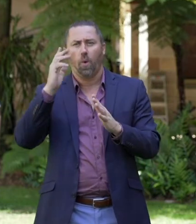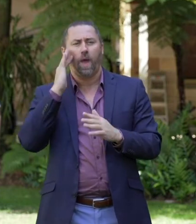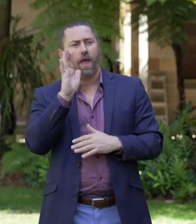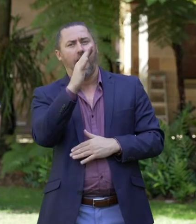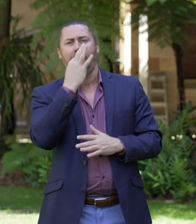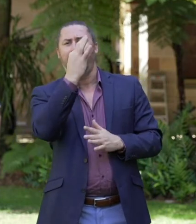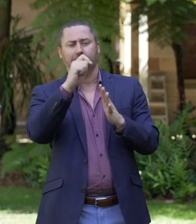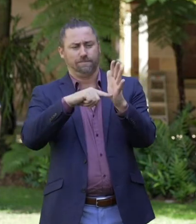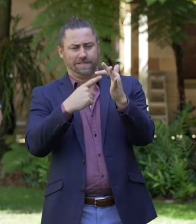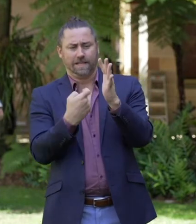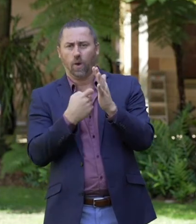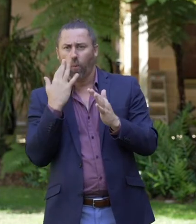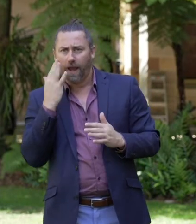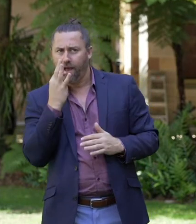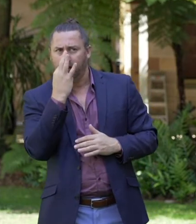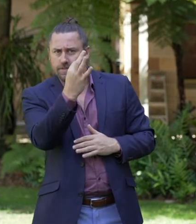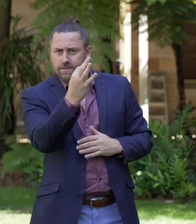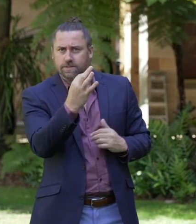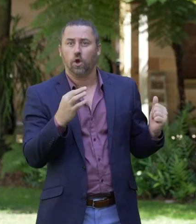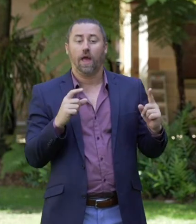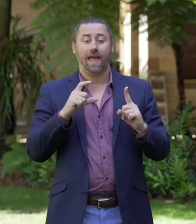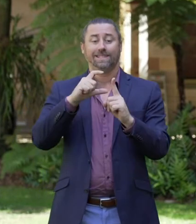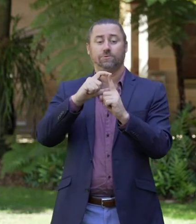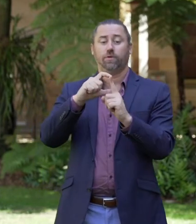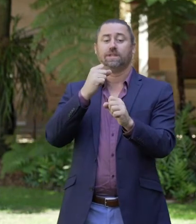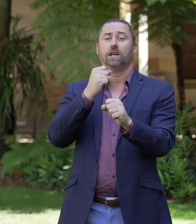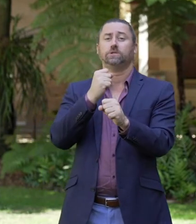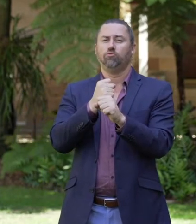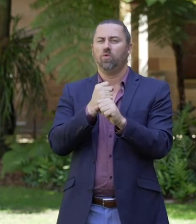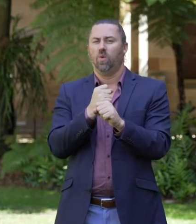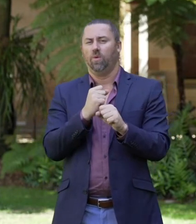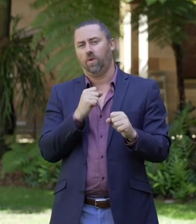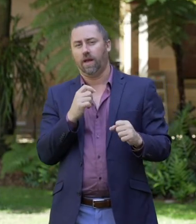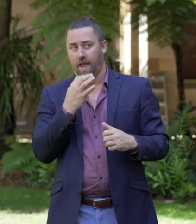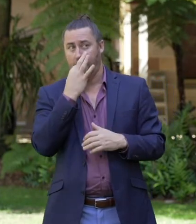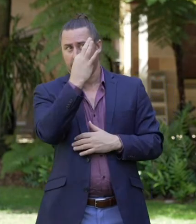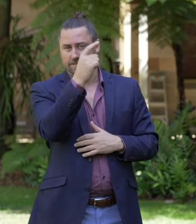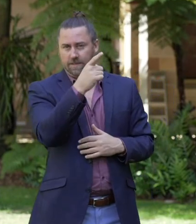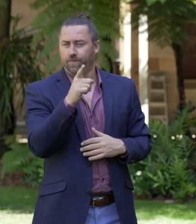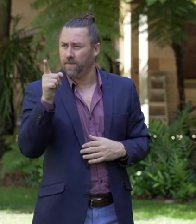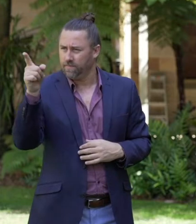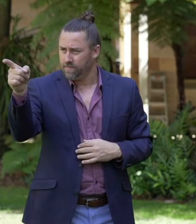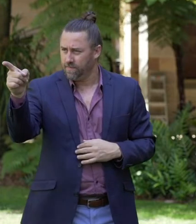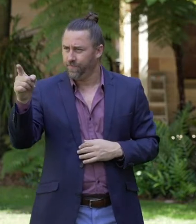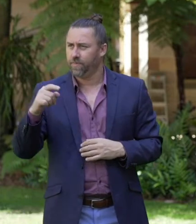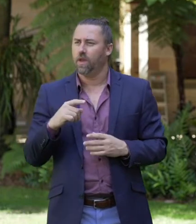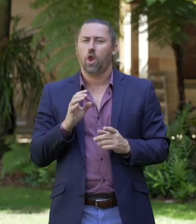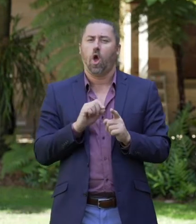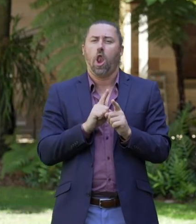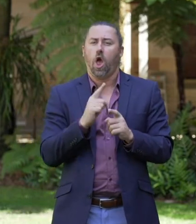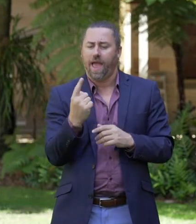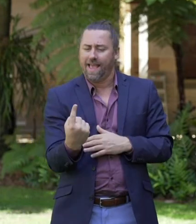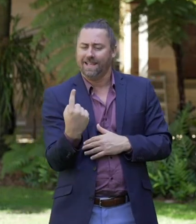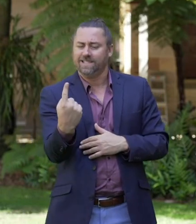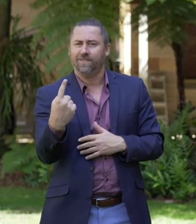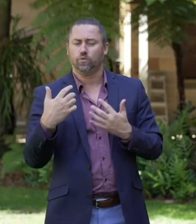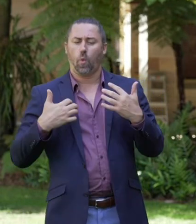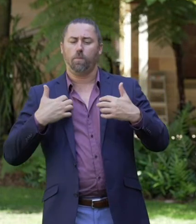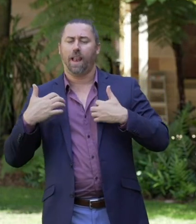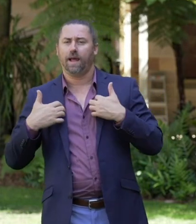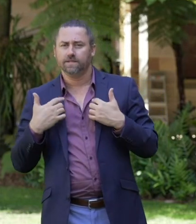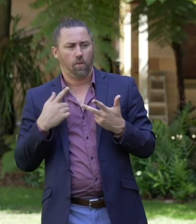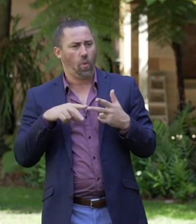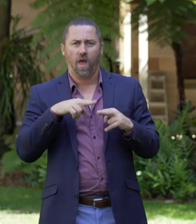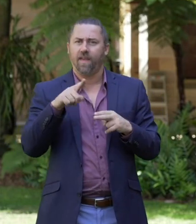When was Peter Coaldrake approached? I understand that my Director General approached him. Premier, this won't investigate individual complaints, so no. Can public service